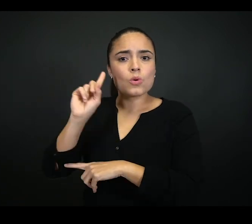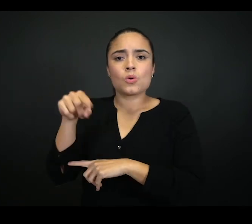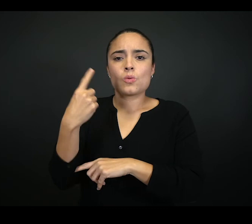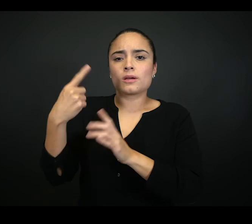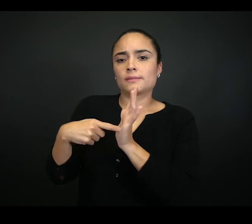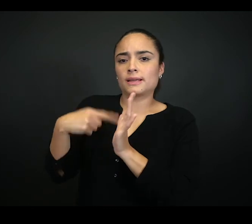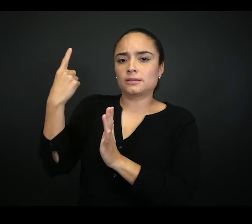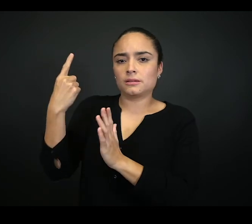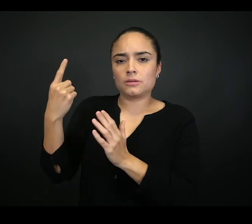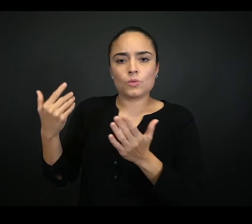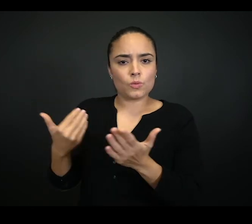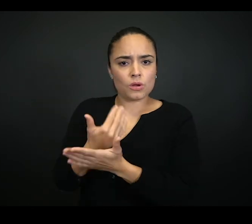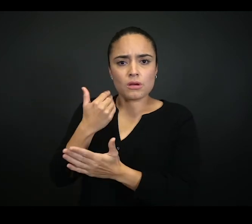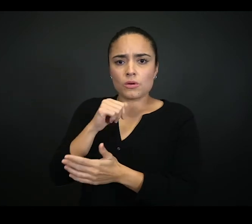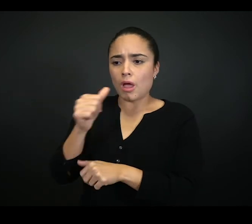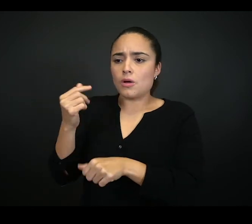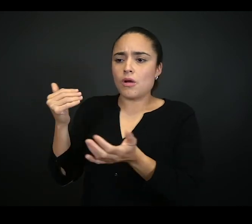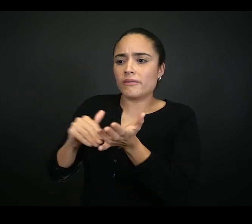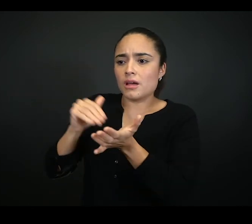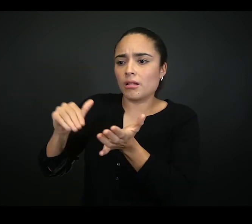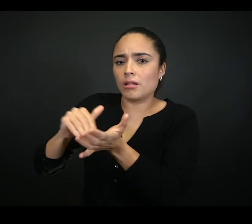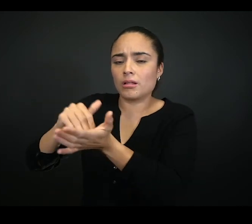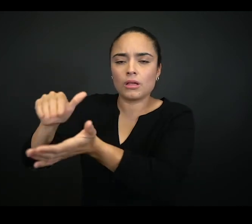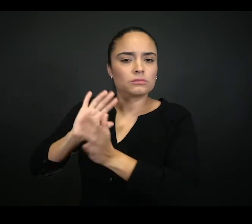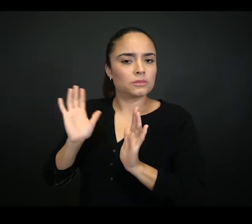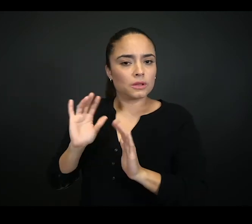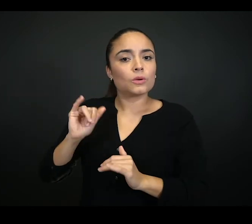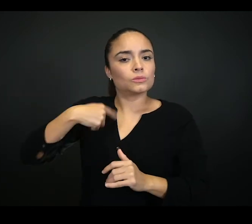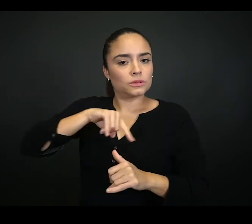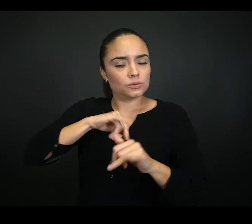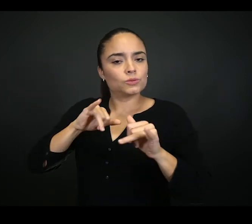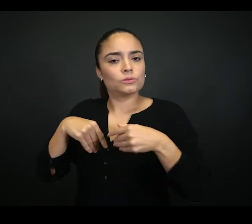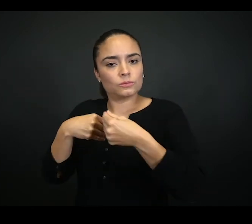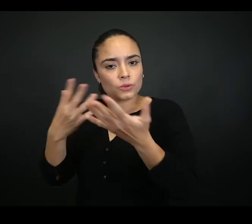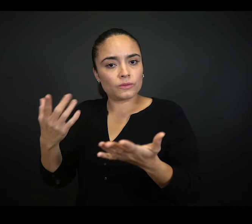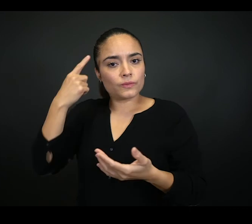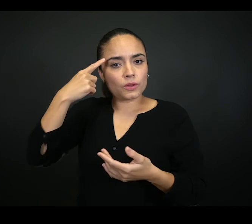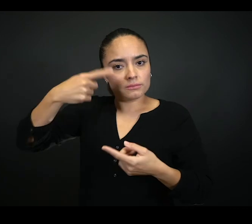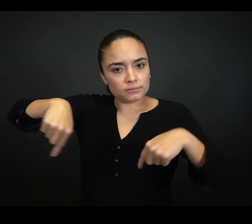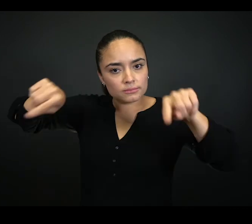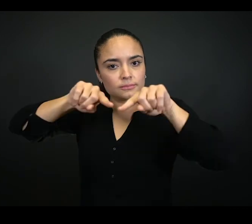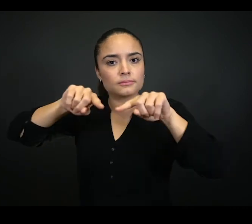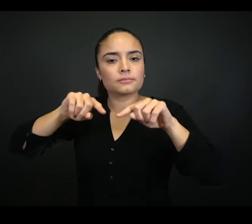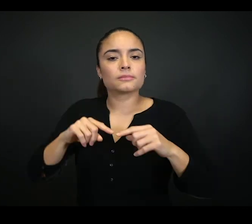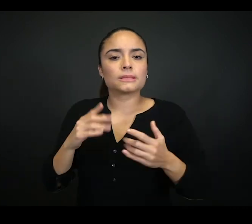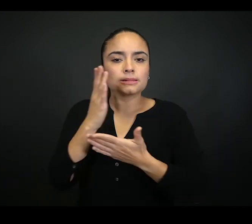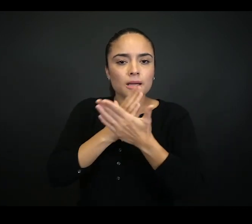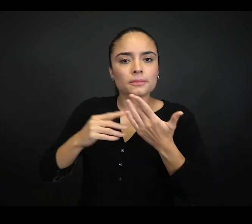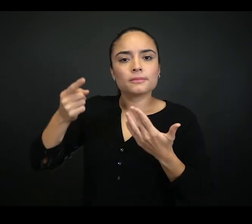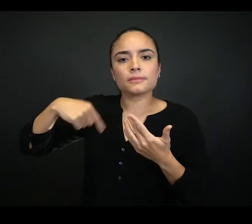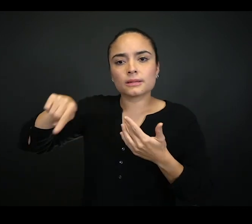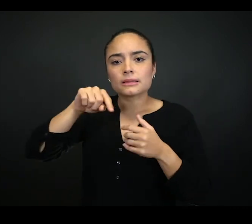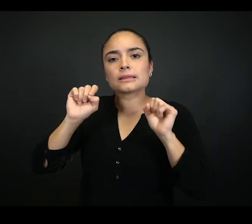people when they come in with supplies to take when they're out in the community, and so that they have enough, they don't have to